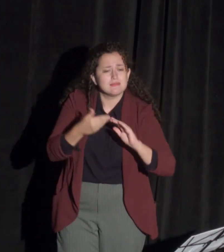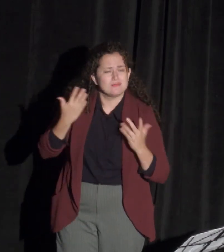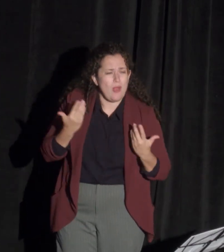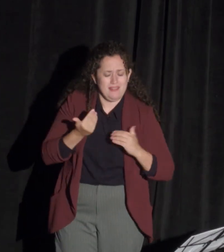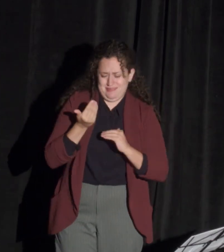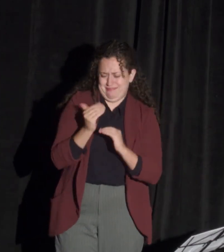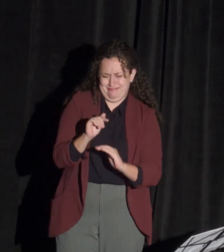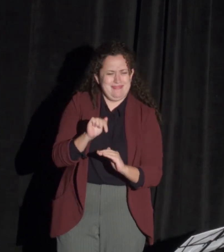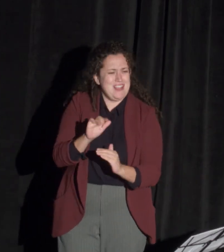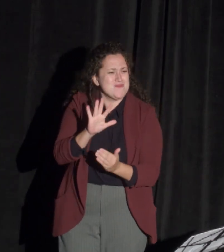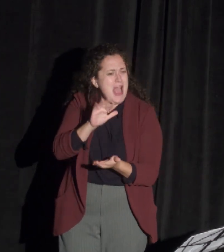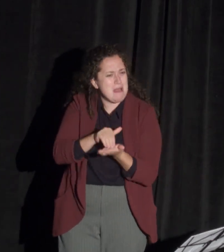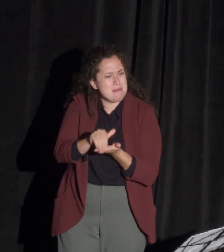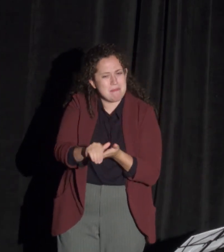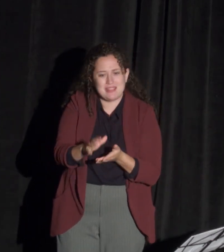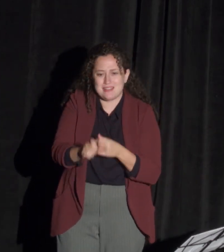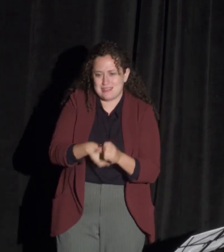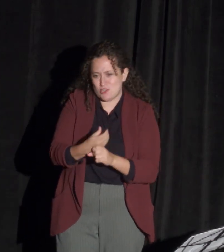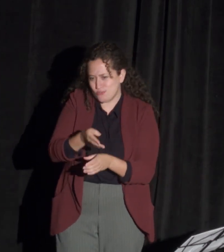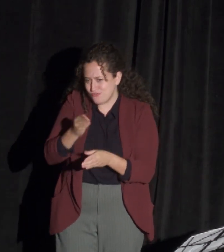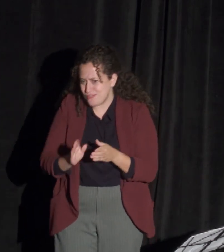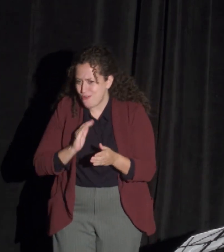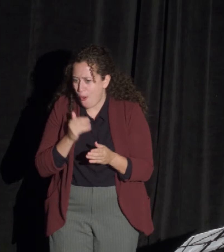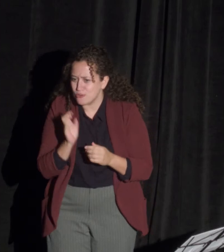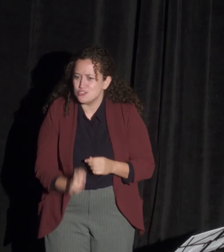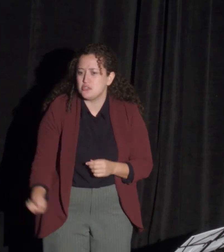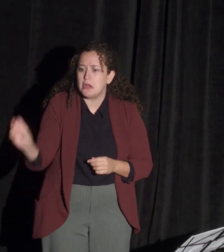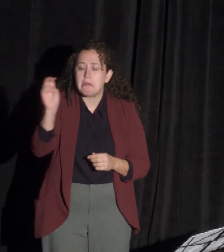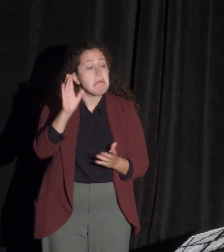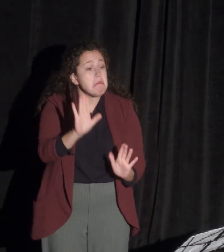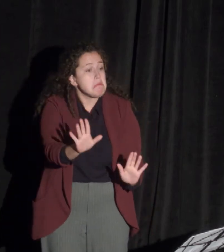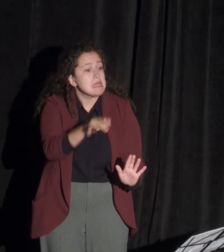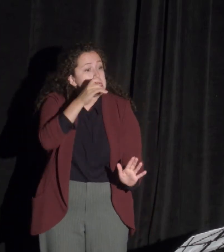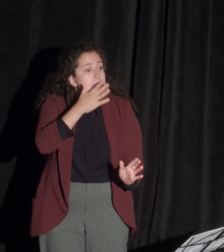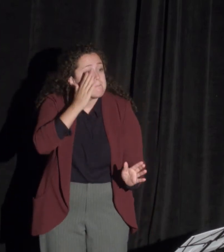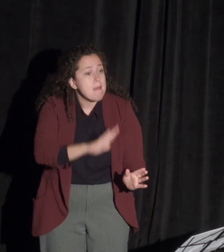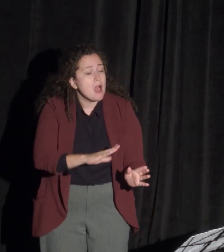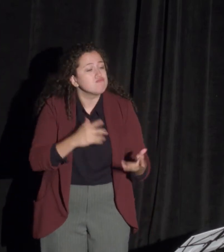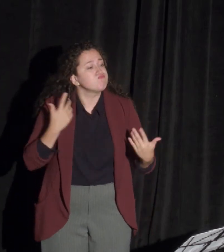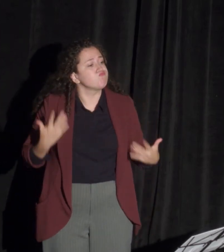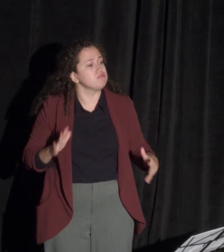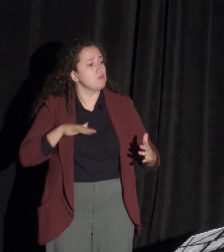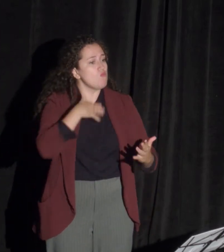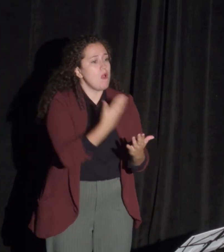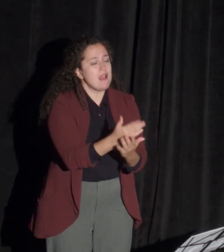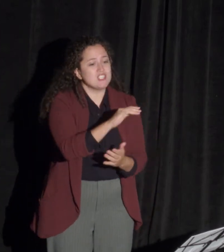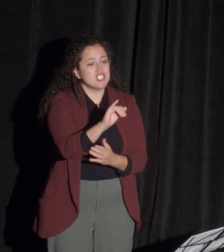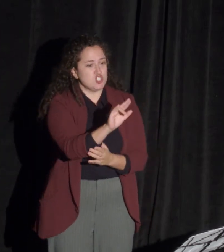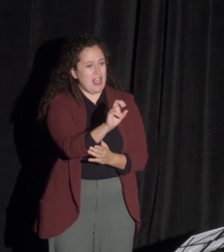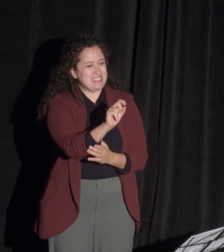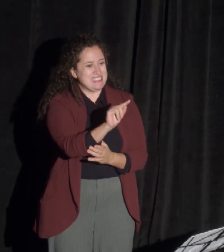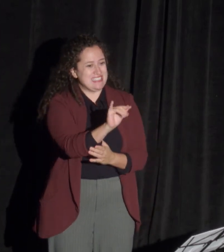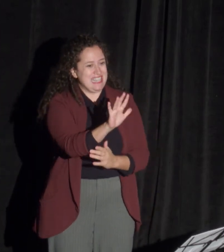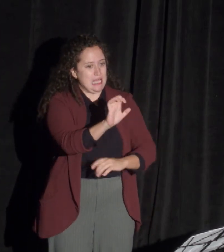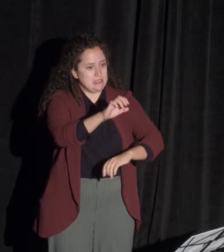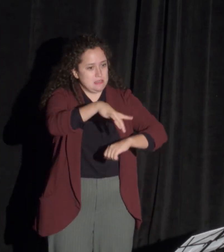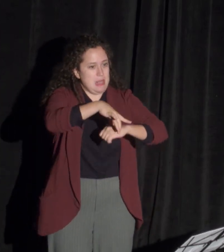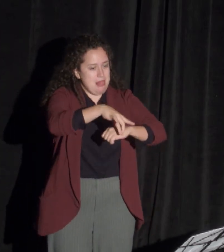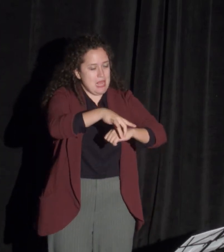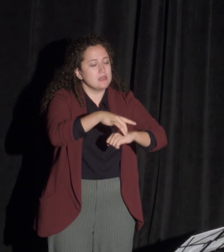but it's not going to be bad. By the time we arrive at the habitable planet Justice, we will have invented several new religions devoted